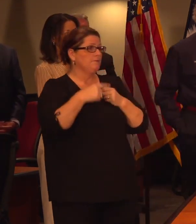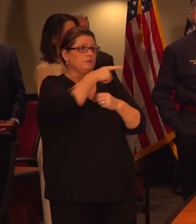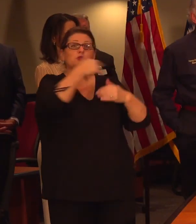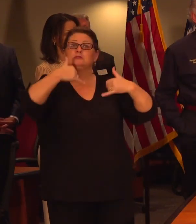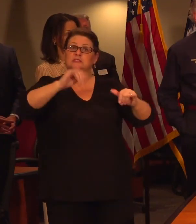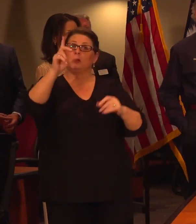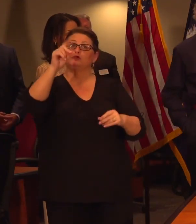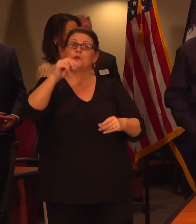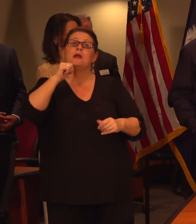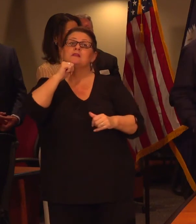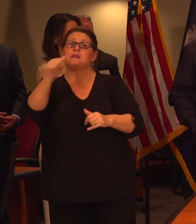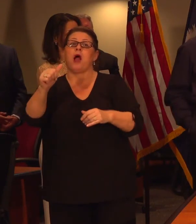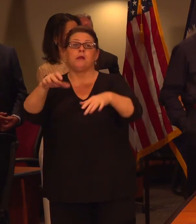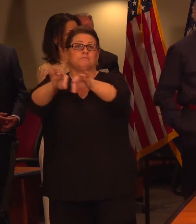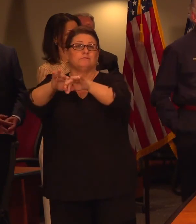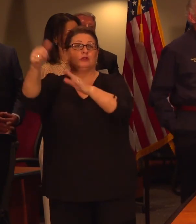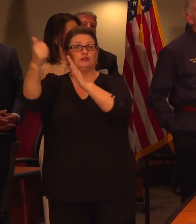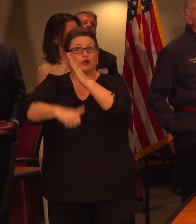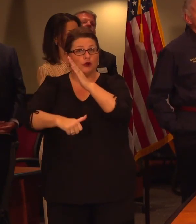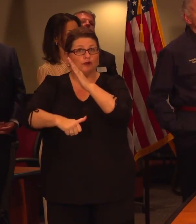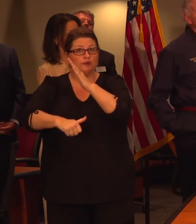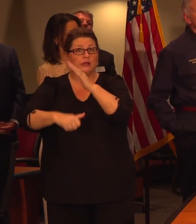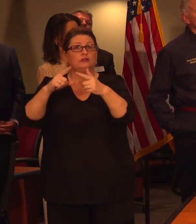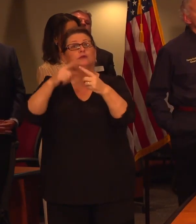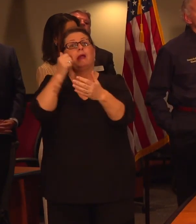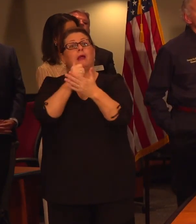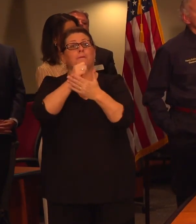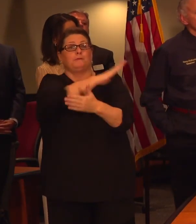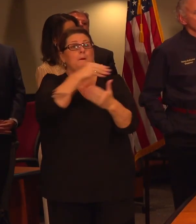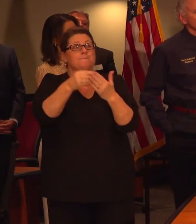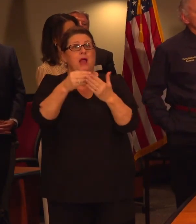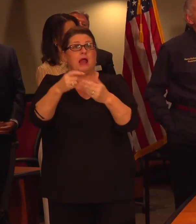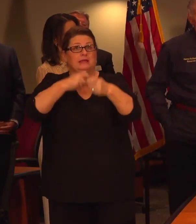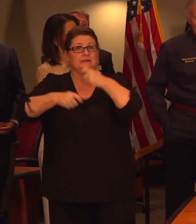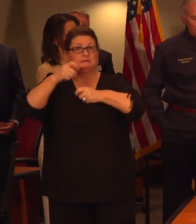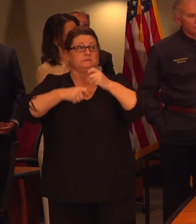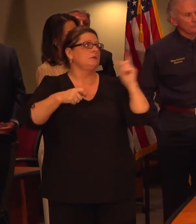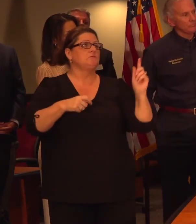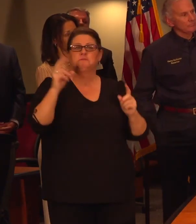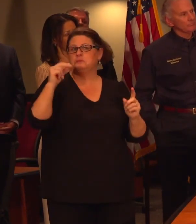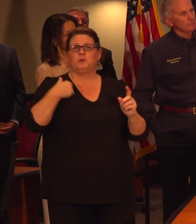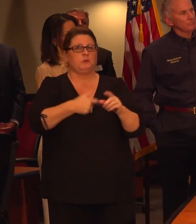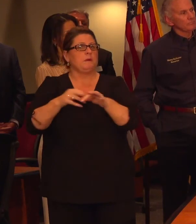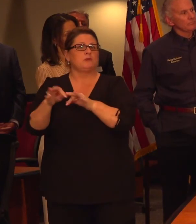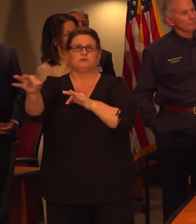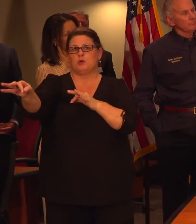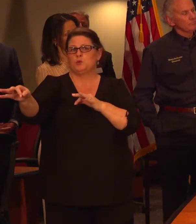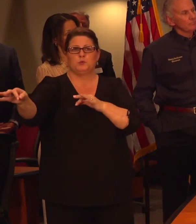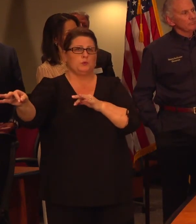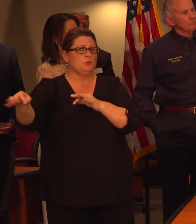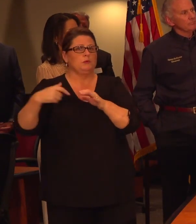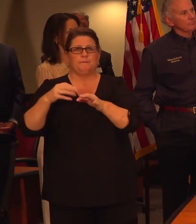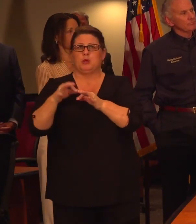surgeries to keep the cash flow coming in, like gastric bypass or other things that could be postponed? We've postponed anything that can be postponed. We're only